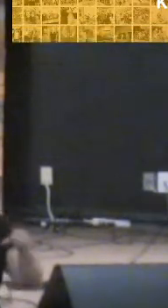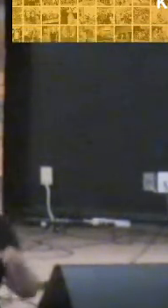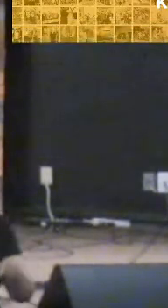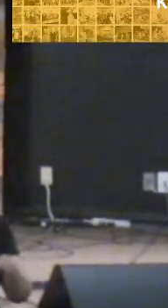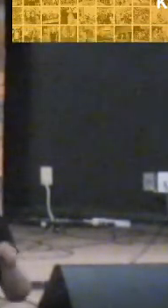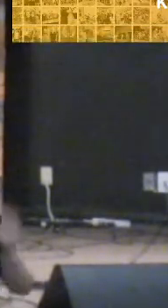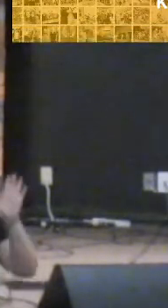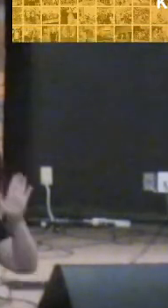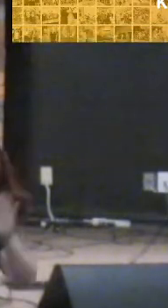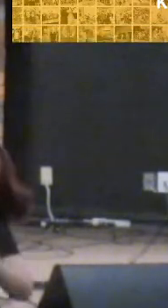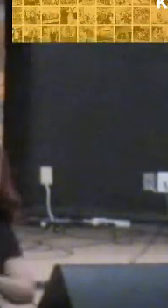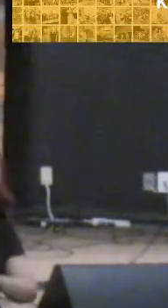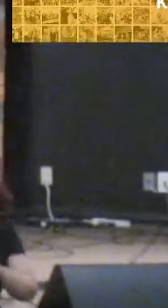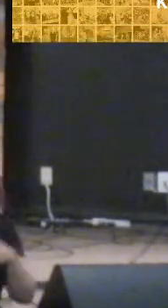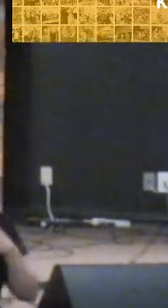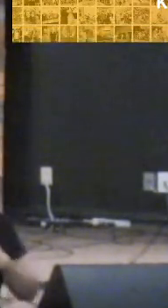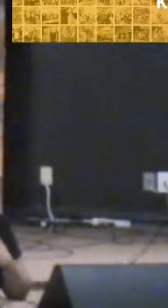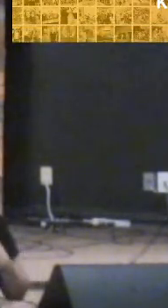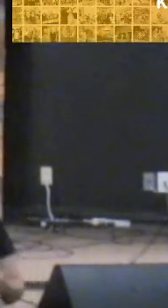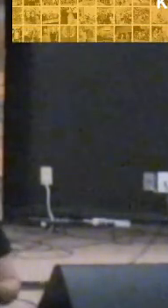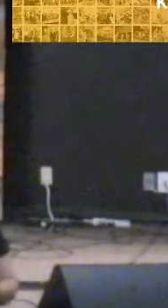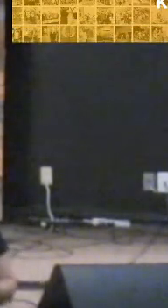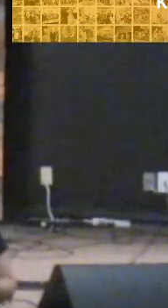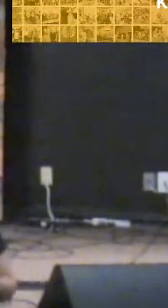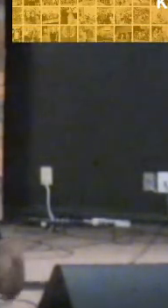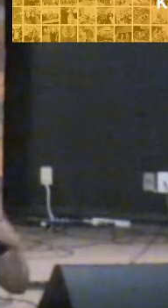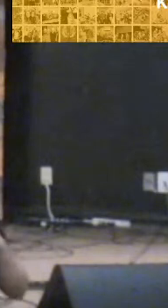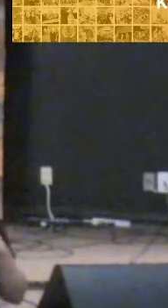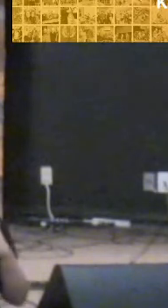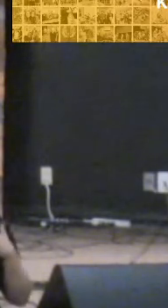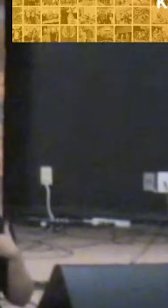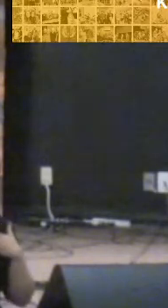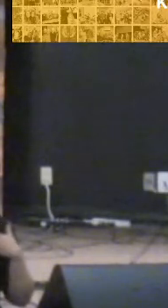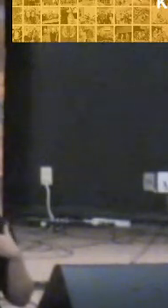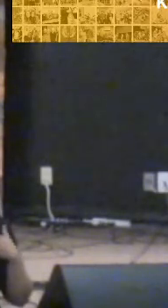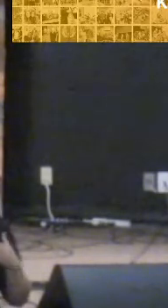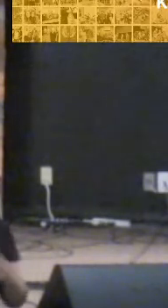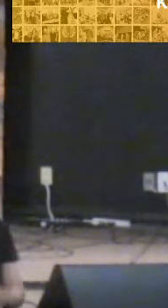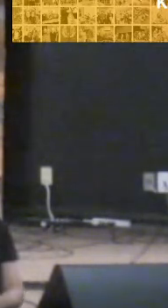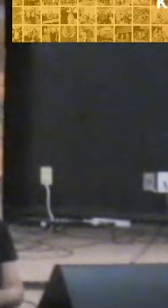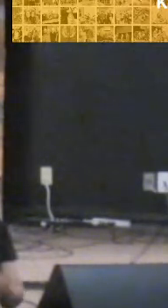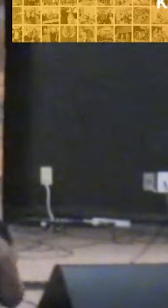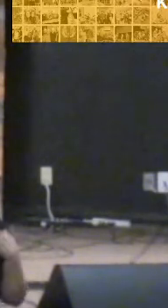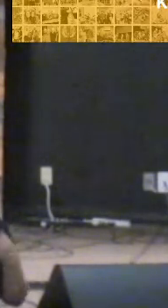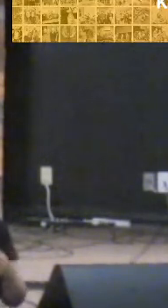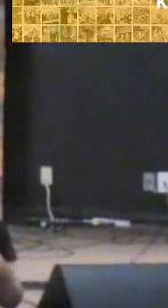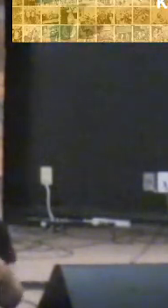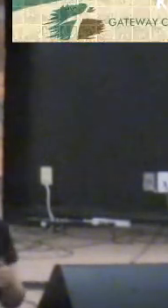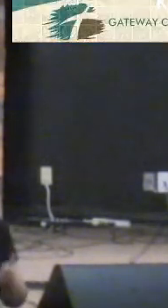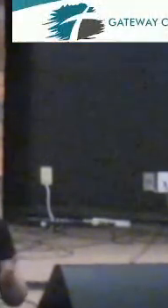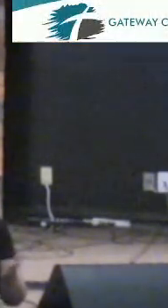wonderful time um going forward uh this coming Wednesday we have our women's midweek uh so